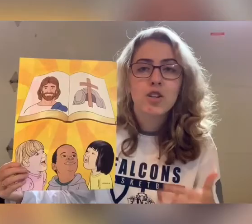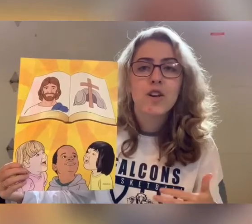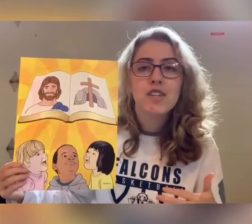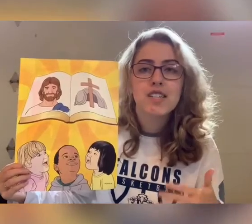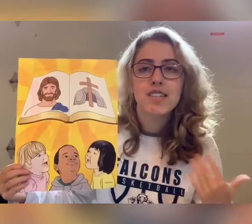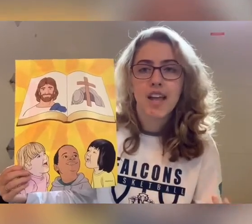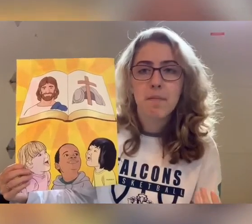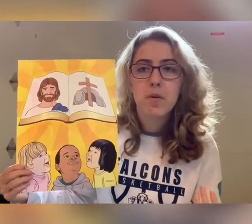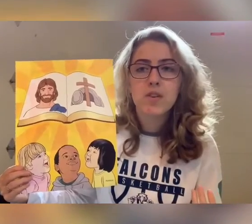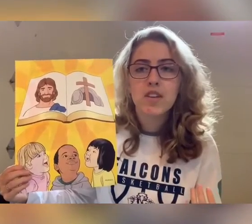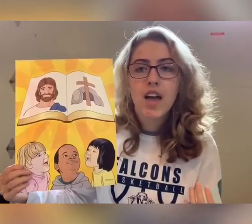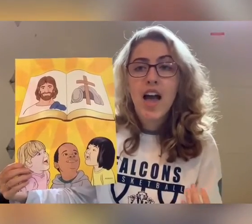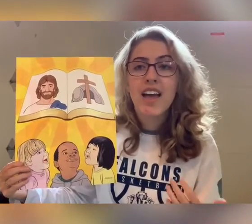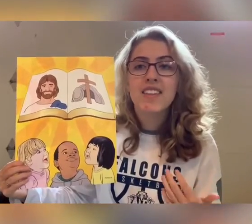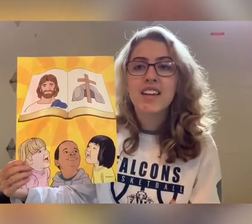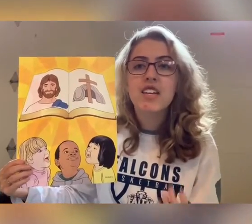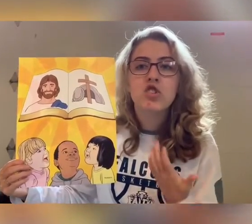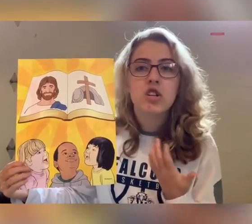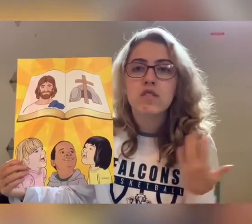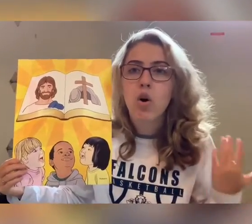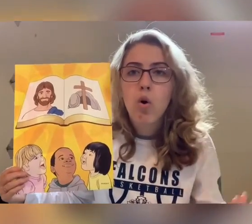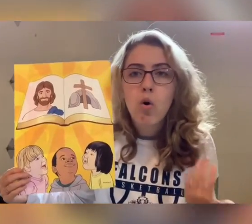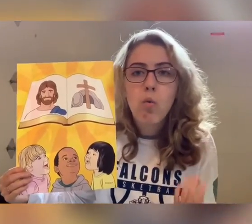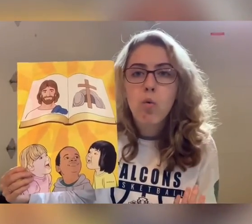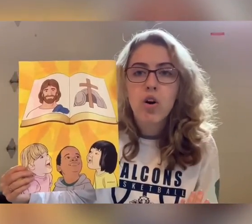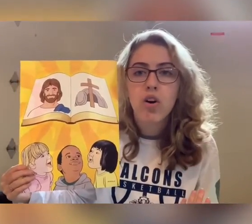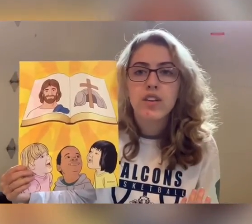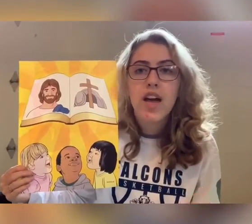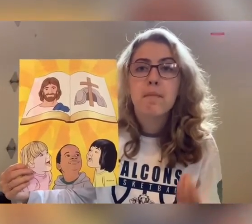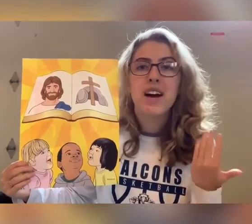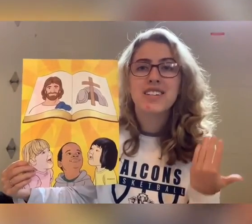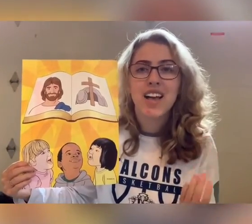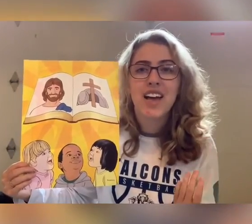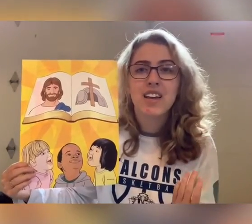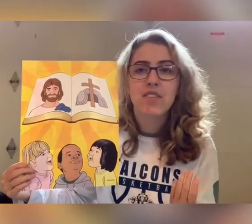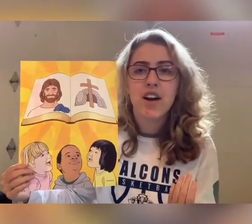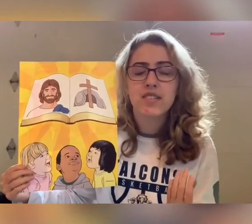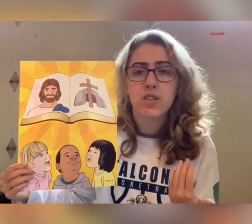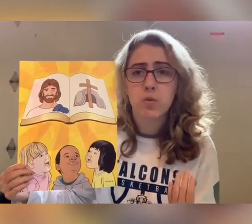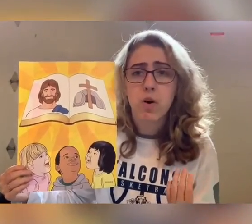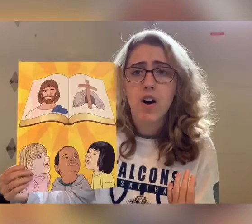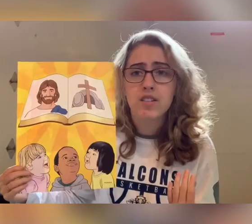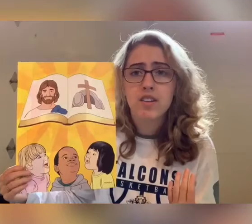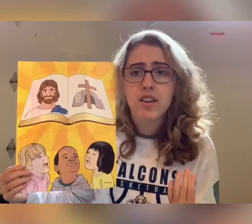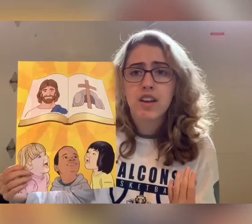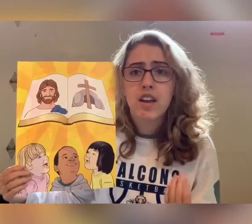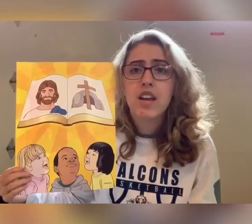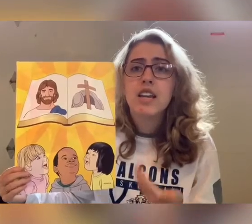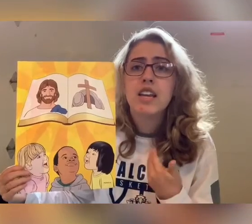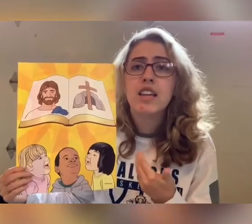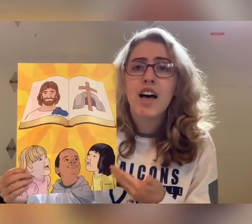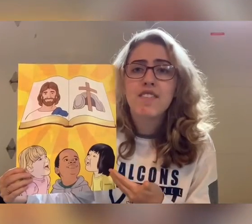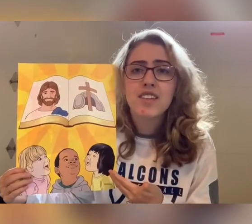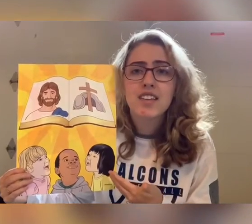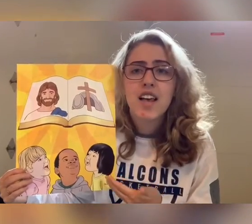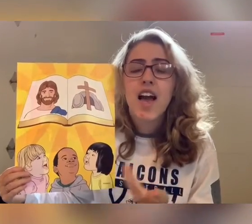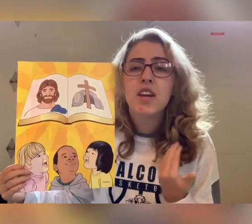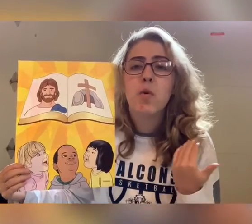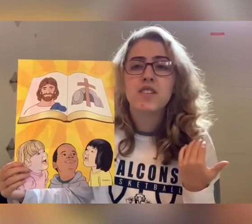served his disciples, and then he served the whole world by dying for us on the cross. He loves us, and he wants us